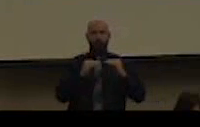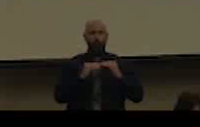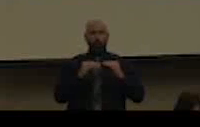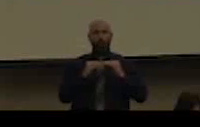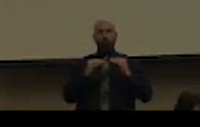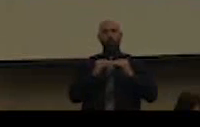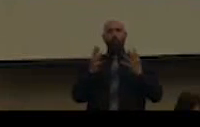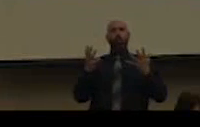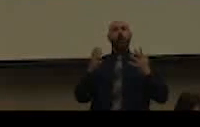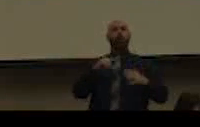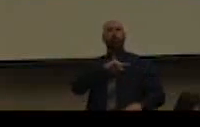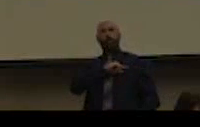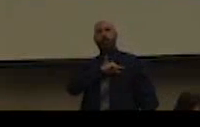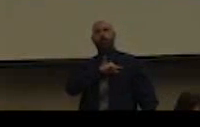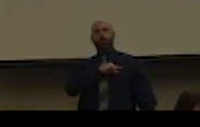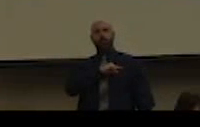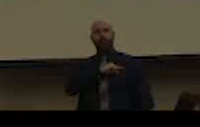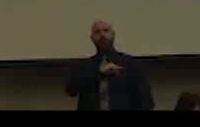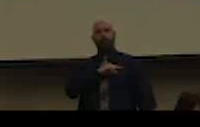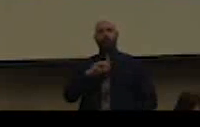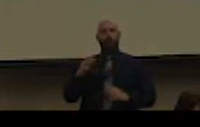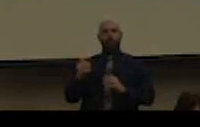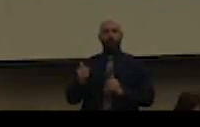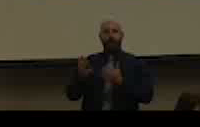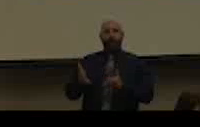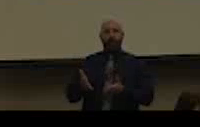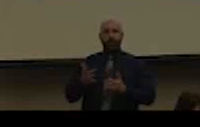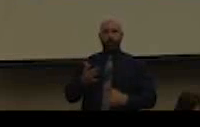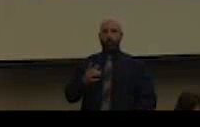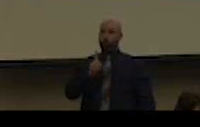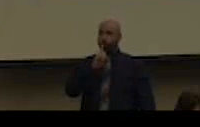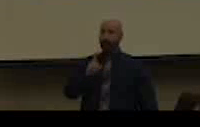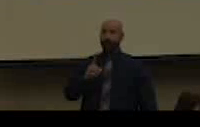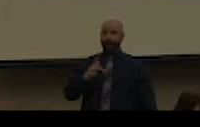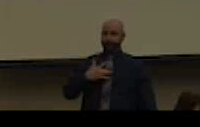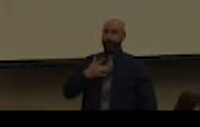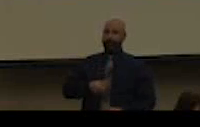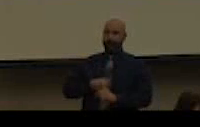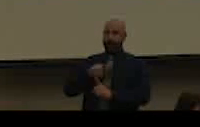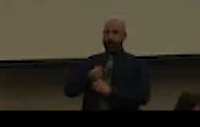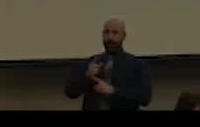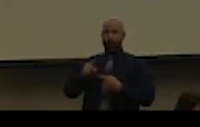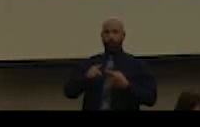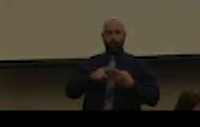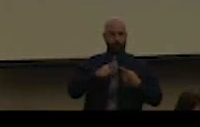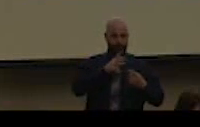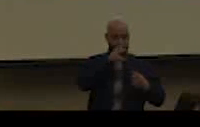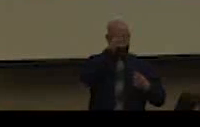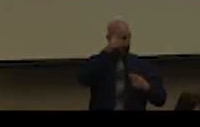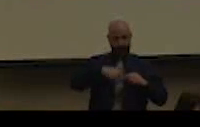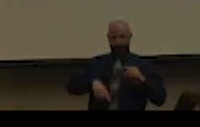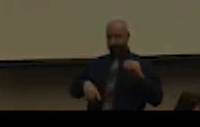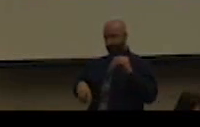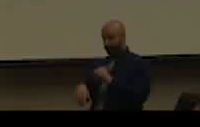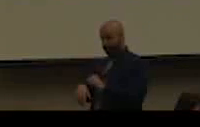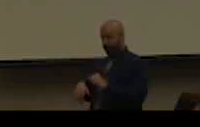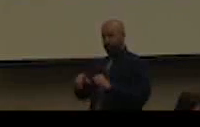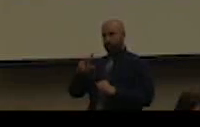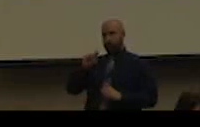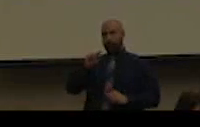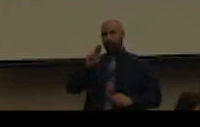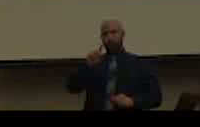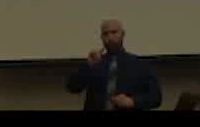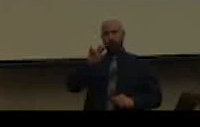quality, but providers are really feeling a crunch when parents then can't afford to pay the tuition. It costs more. If I can